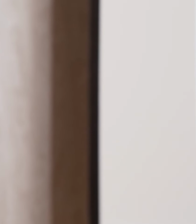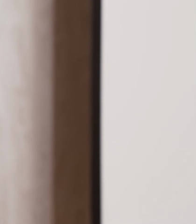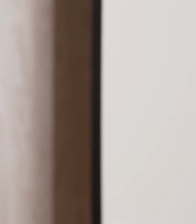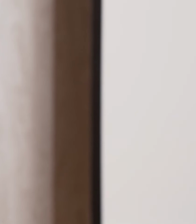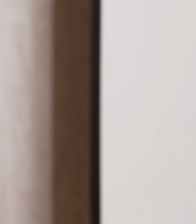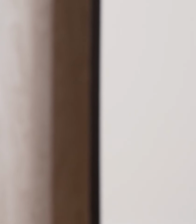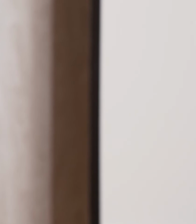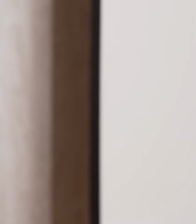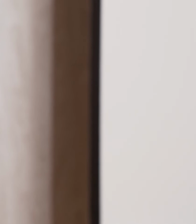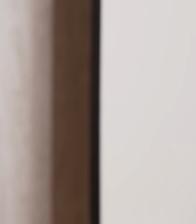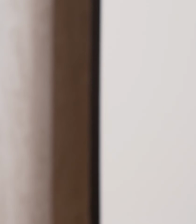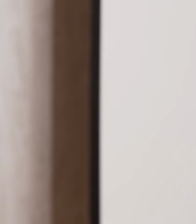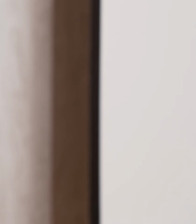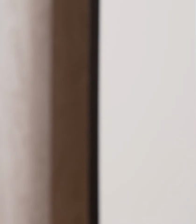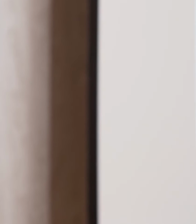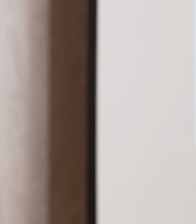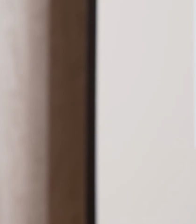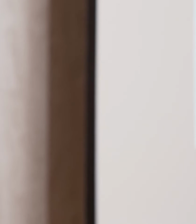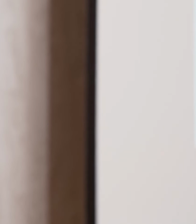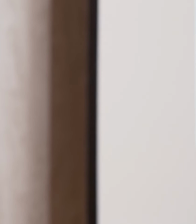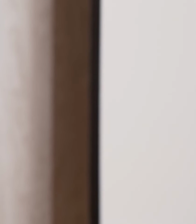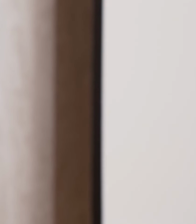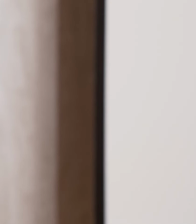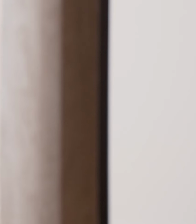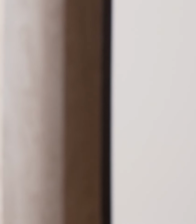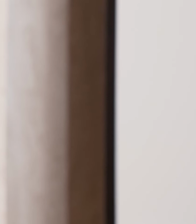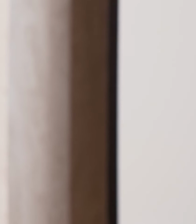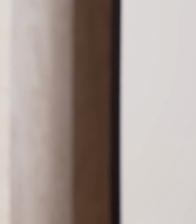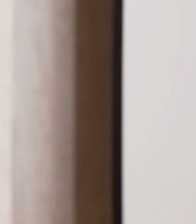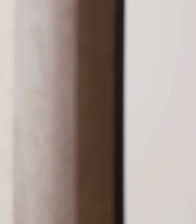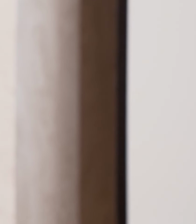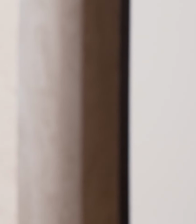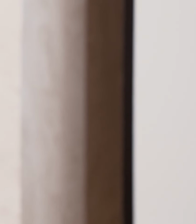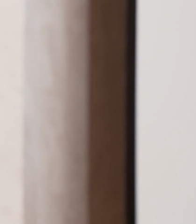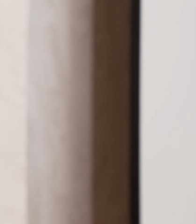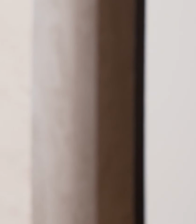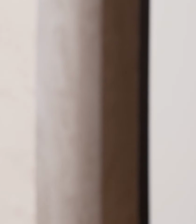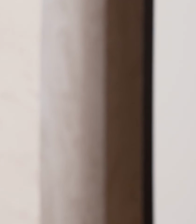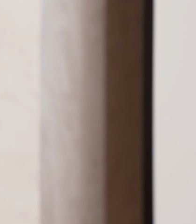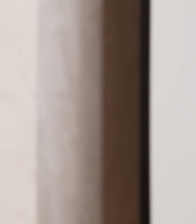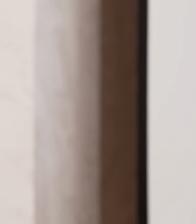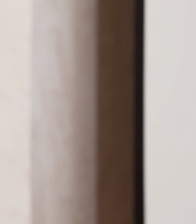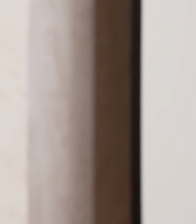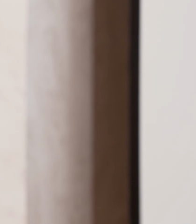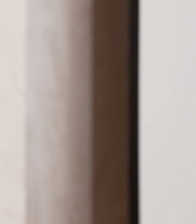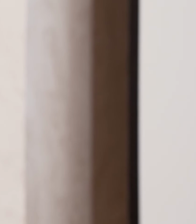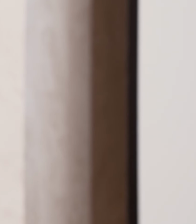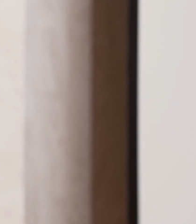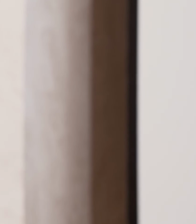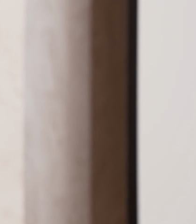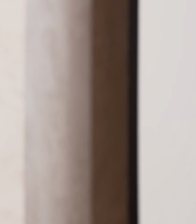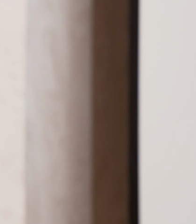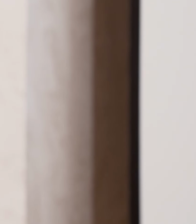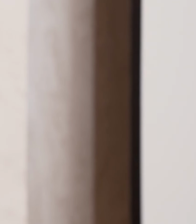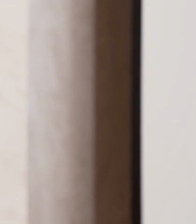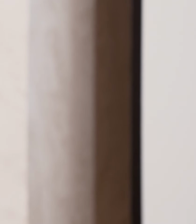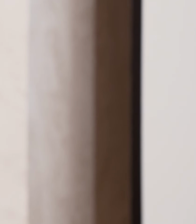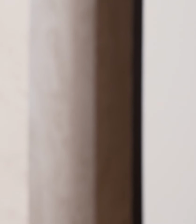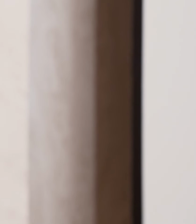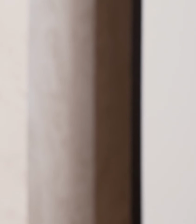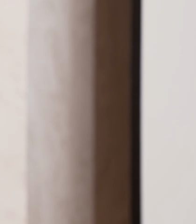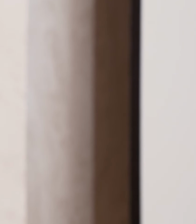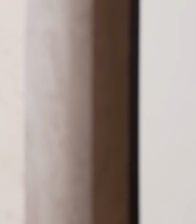when I started into this whole role of accessibility, right? And then I also do some amount of teaching. I'm associated with BITS